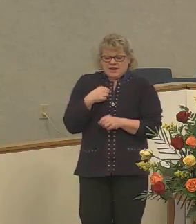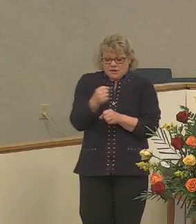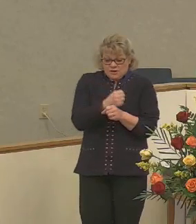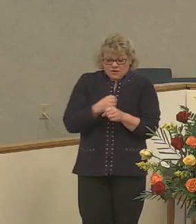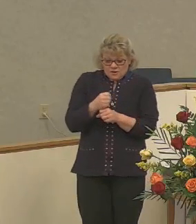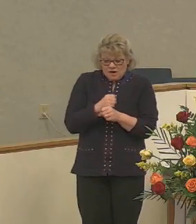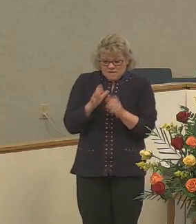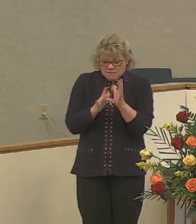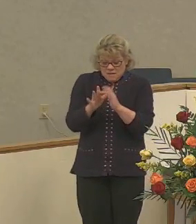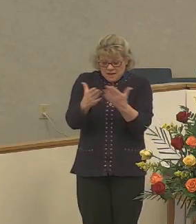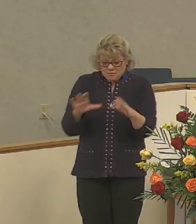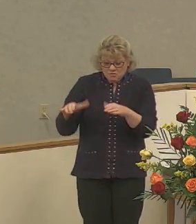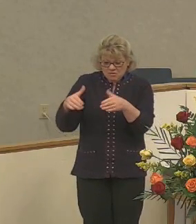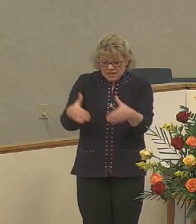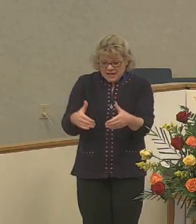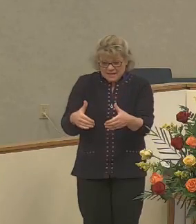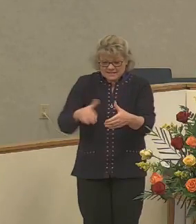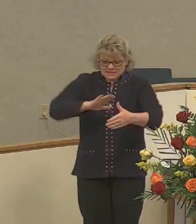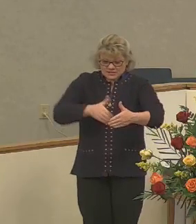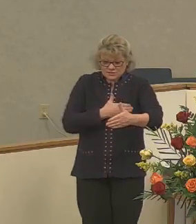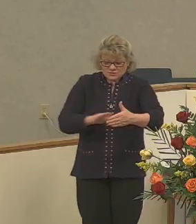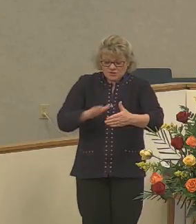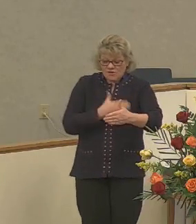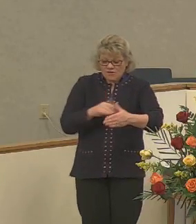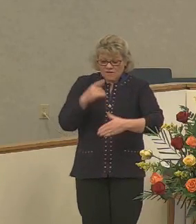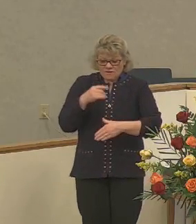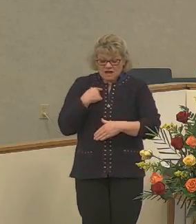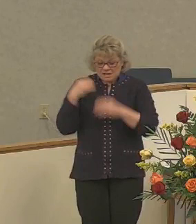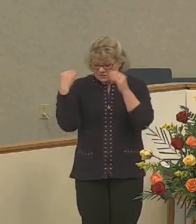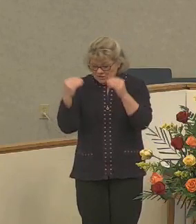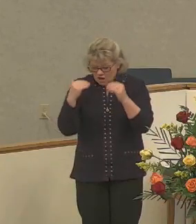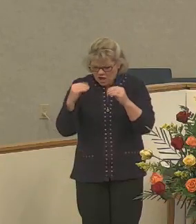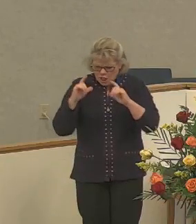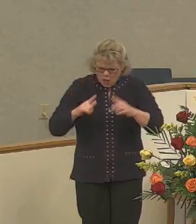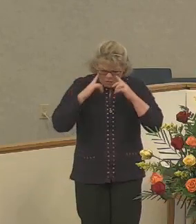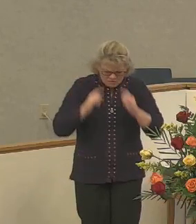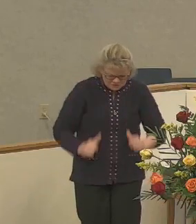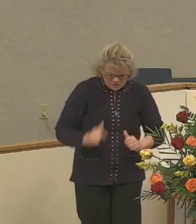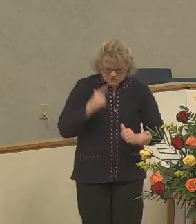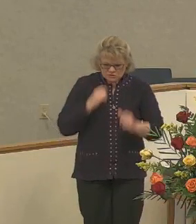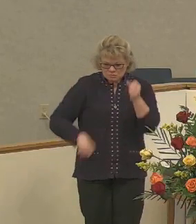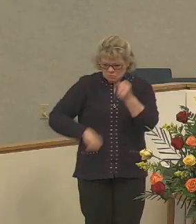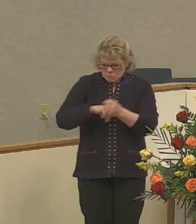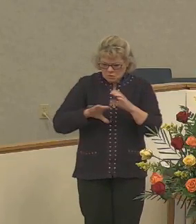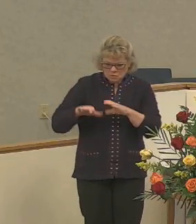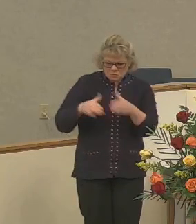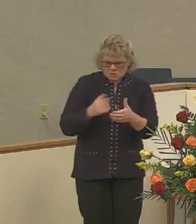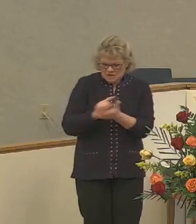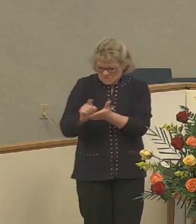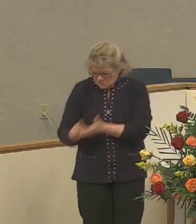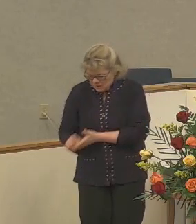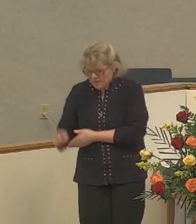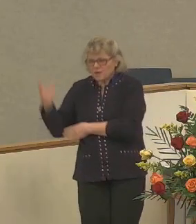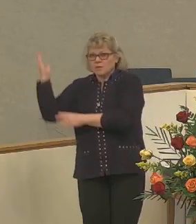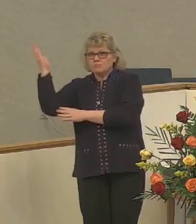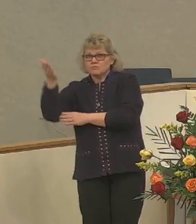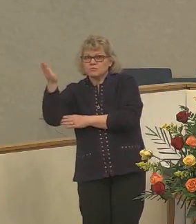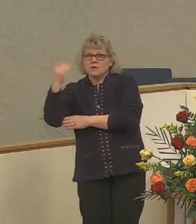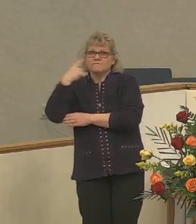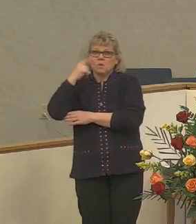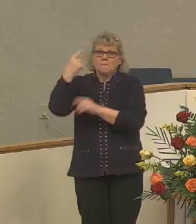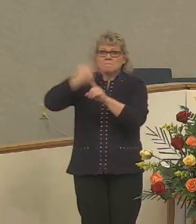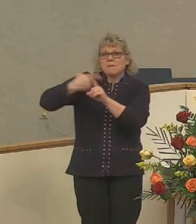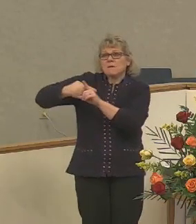More Bible class and mini concert every month, taught a low vision support group every week, and lectured to a